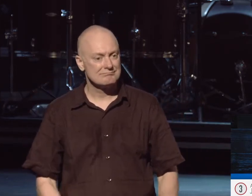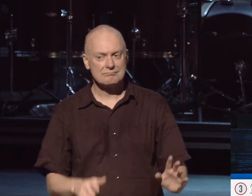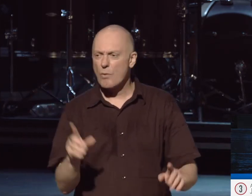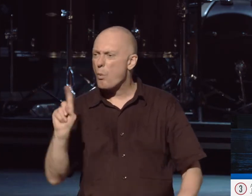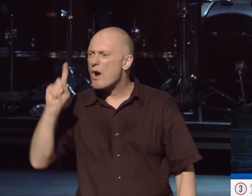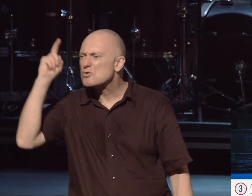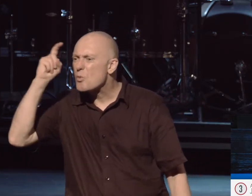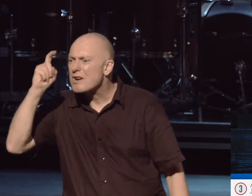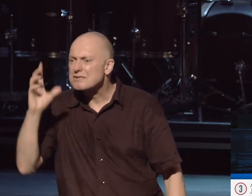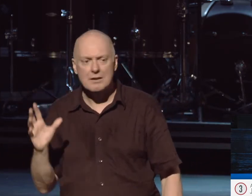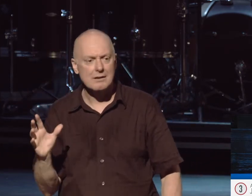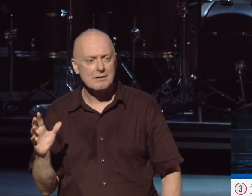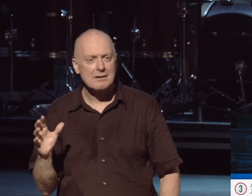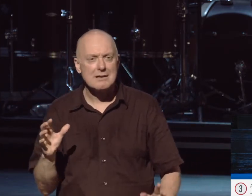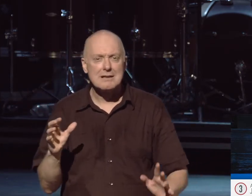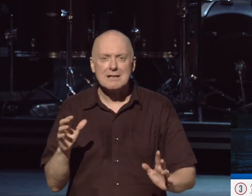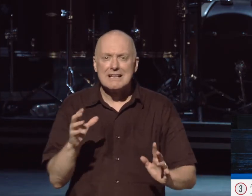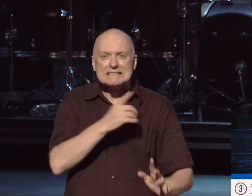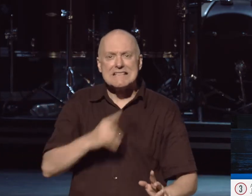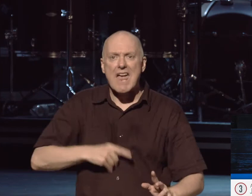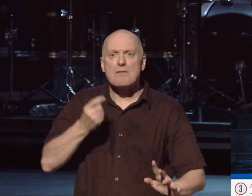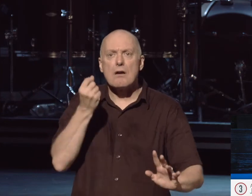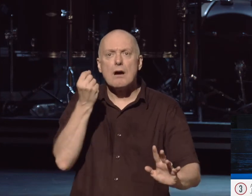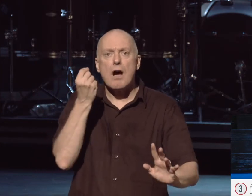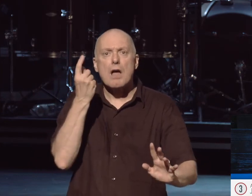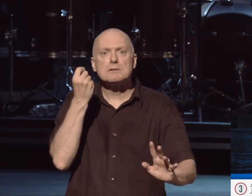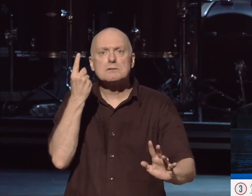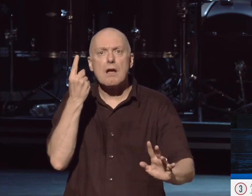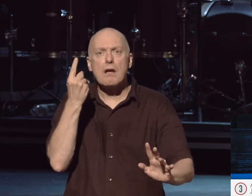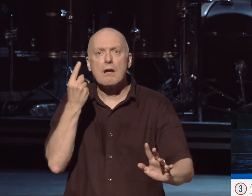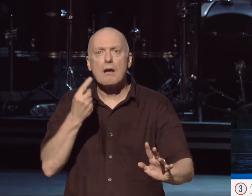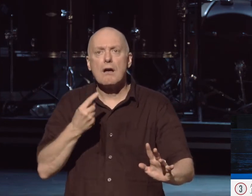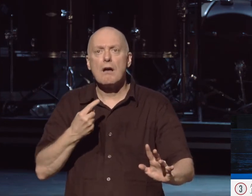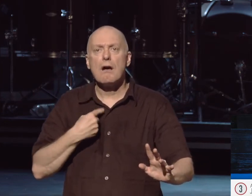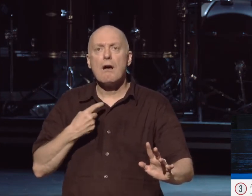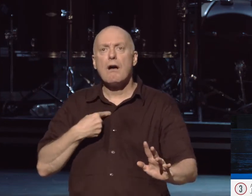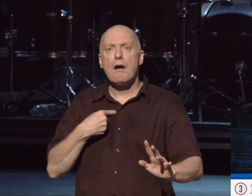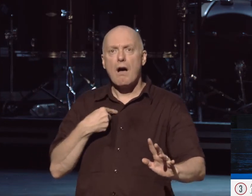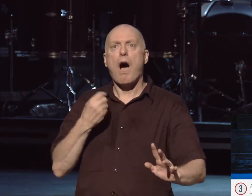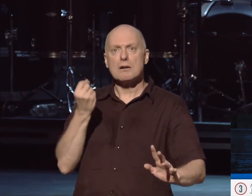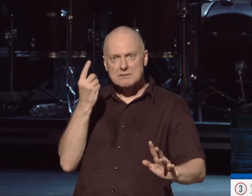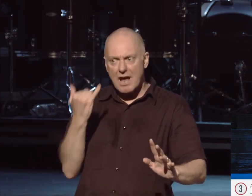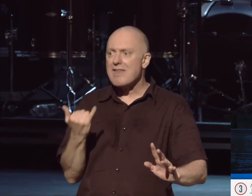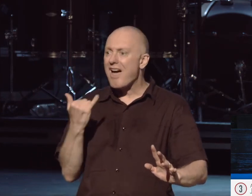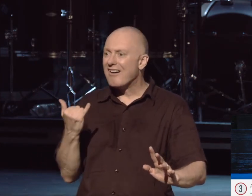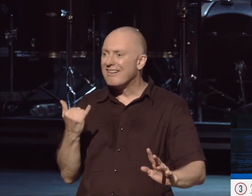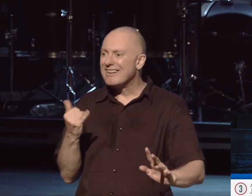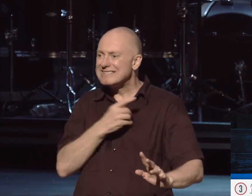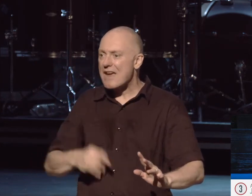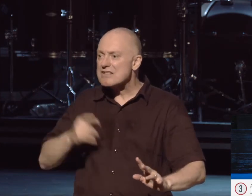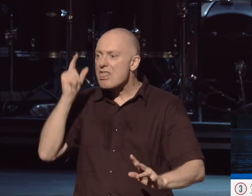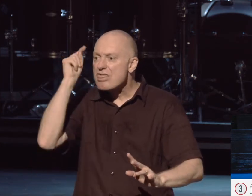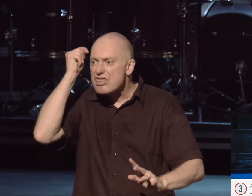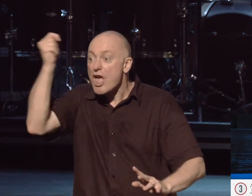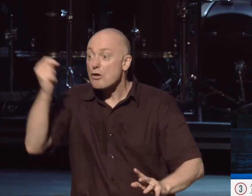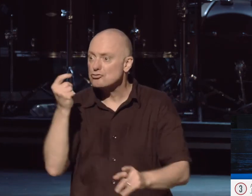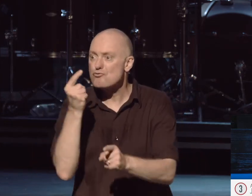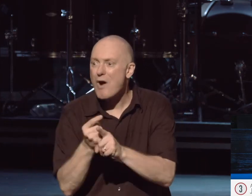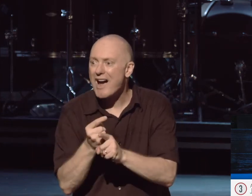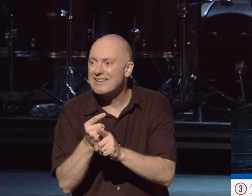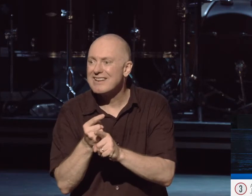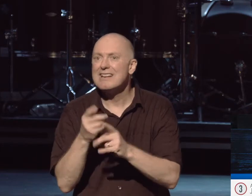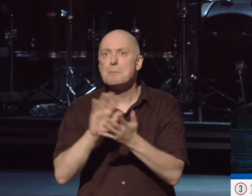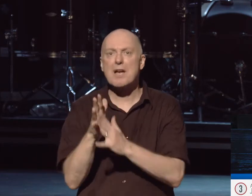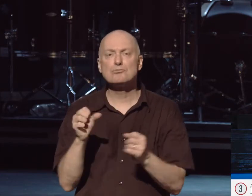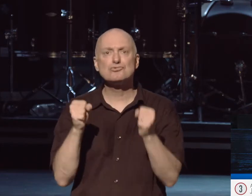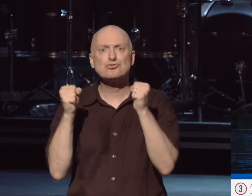how much he sees and understands. I mean, David is getting his theology so right. And his theology here leads to great strength when it's properly